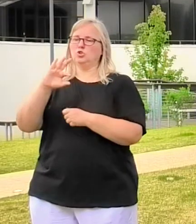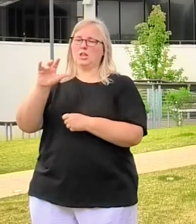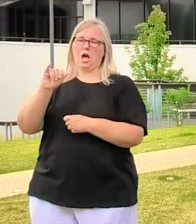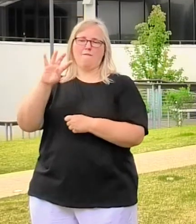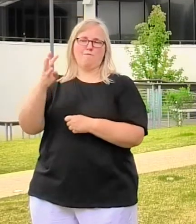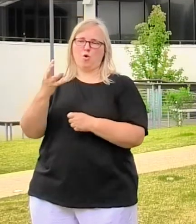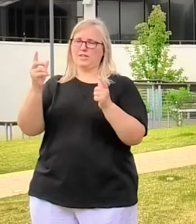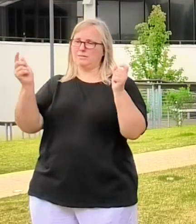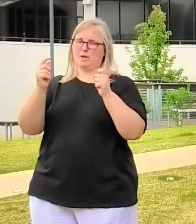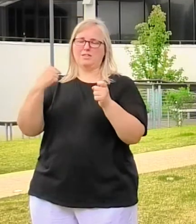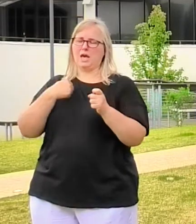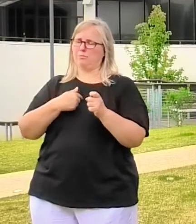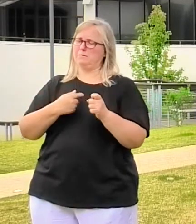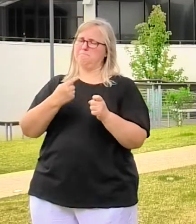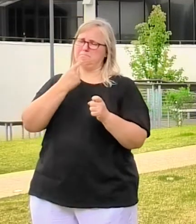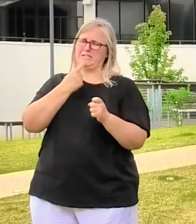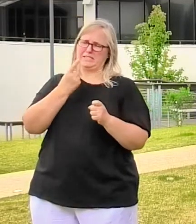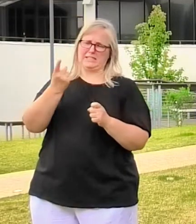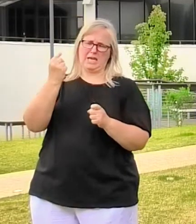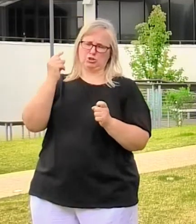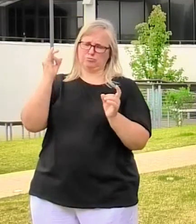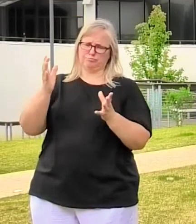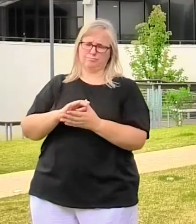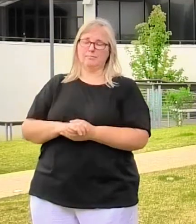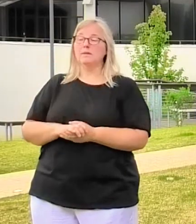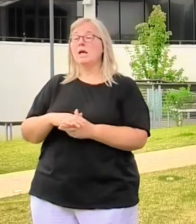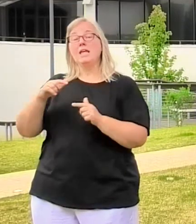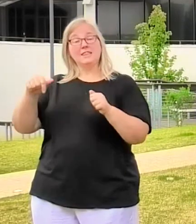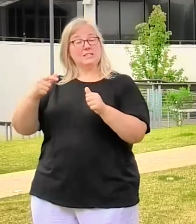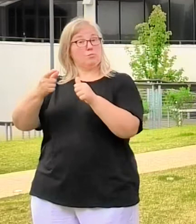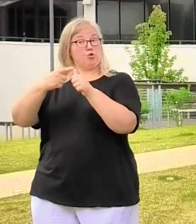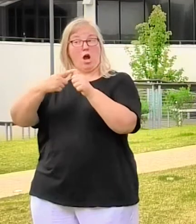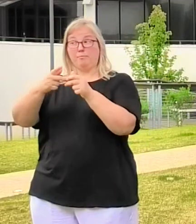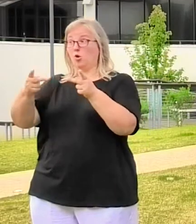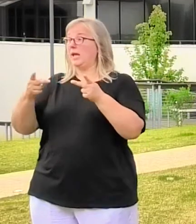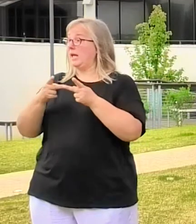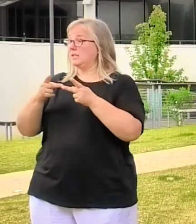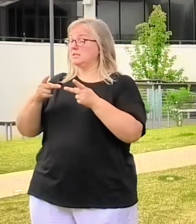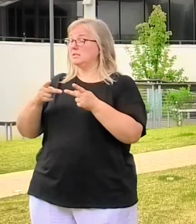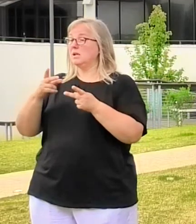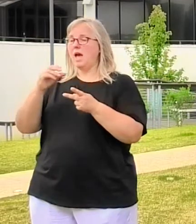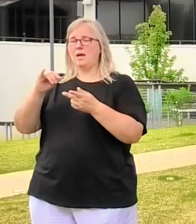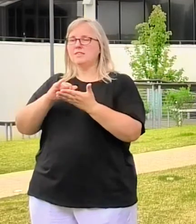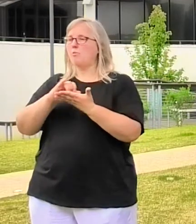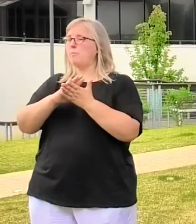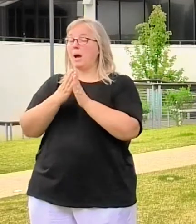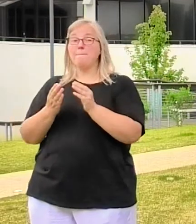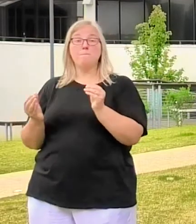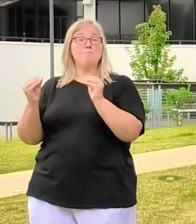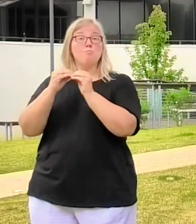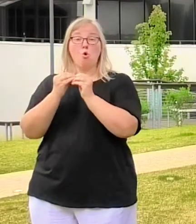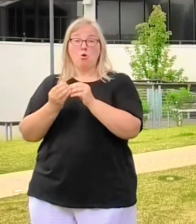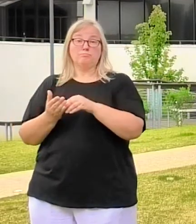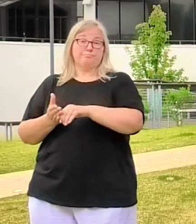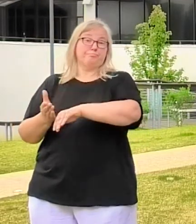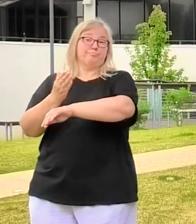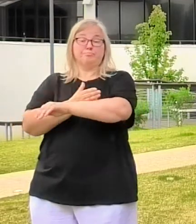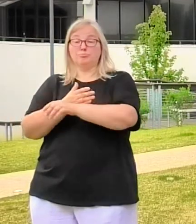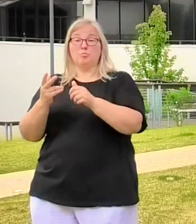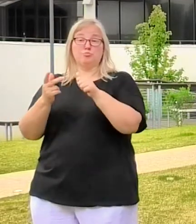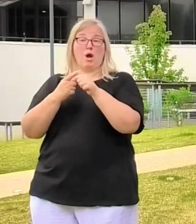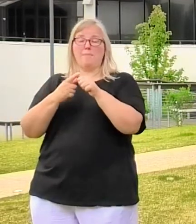sorely missed from last year. This is a prime location, and it will become only more prime as the revitalization